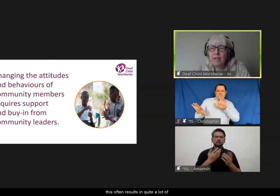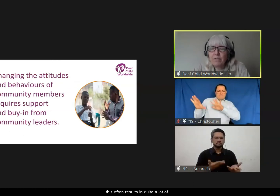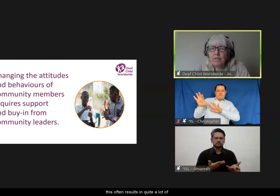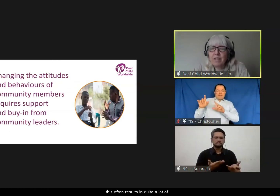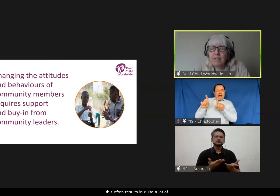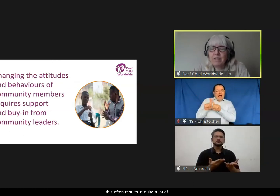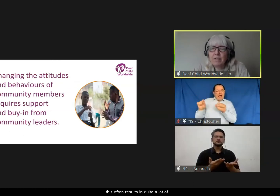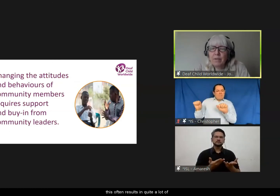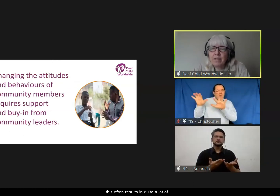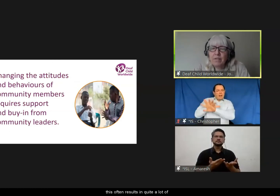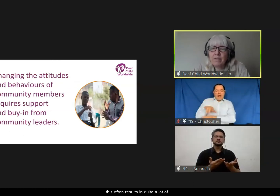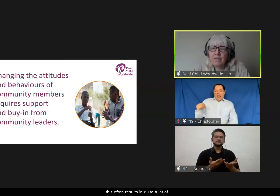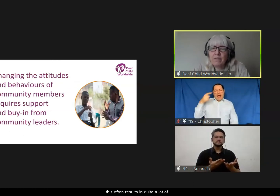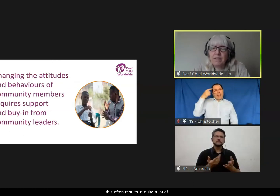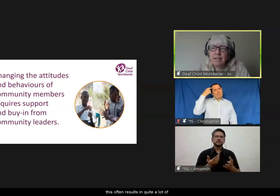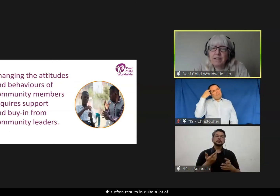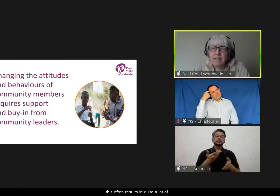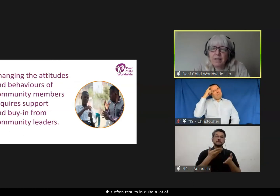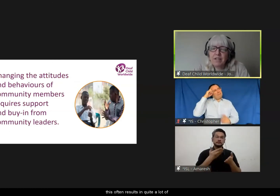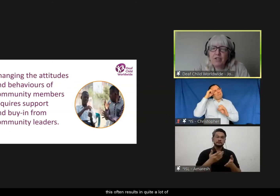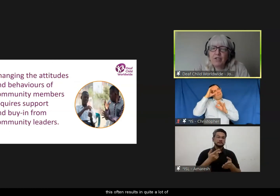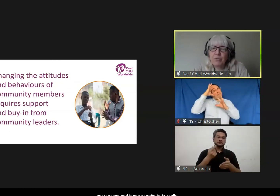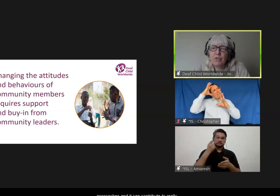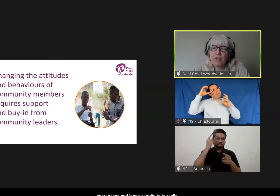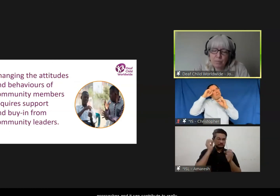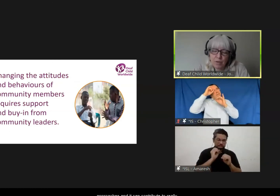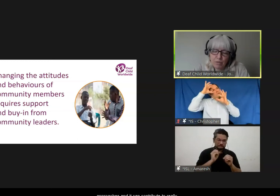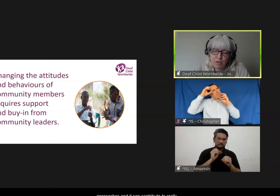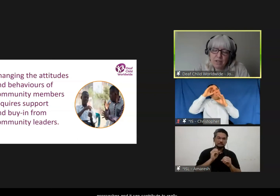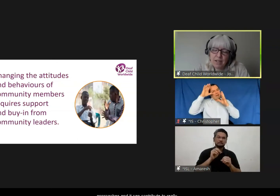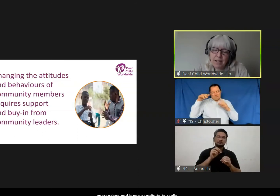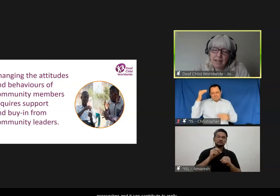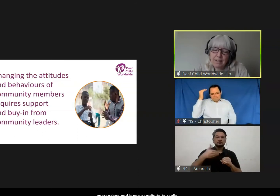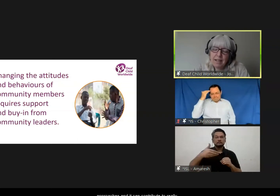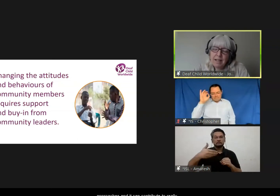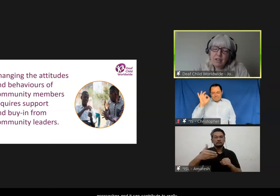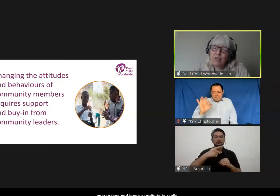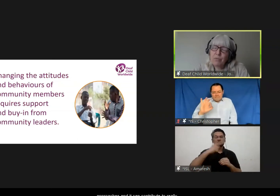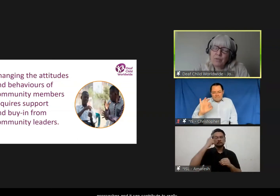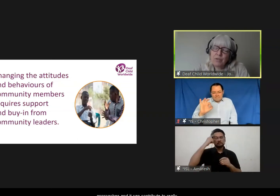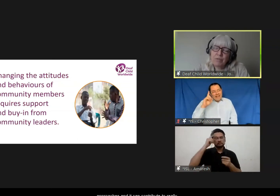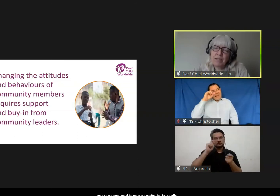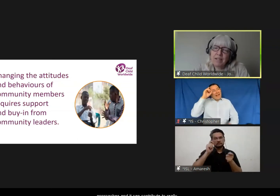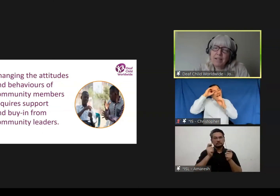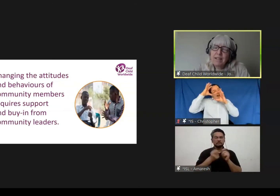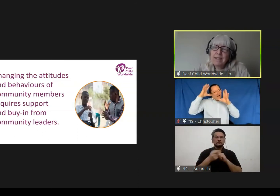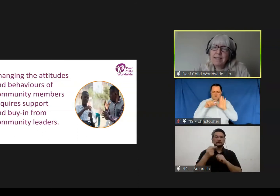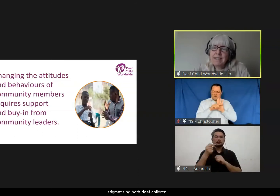this often results in quite a lot of negative attitudes and approaches, and it can contribute to